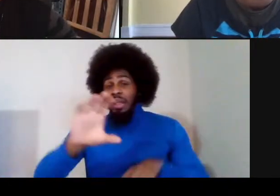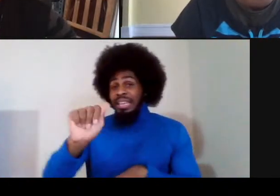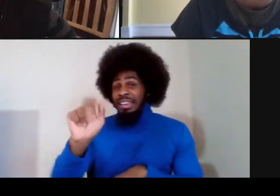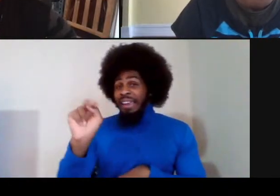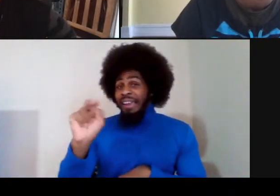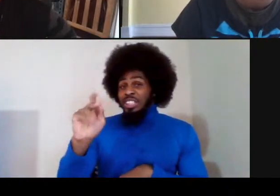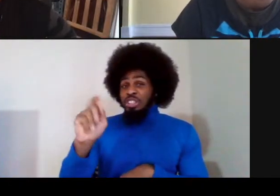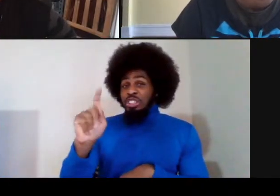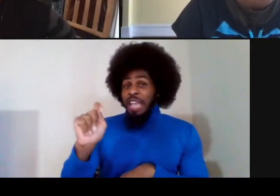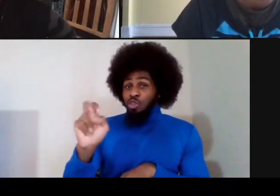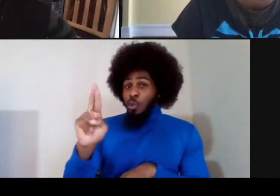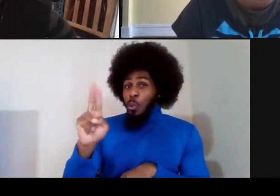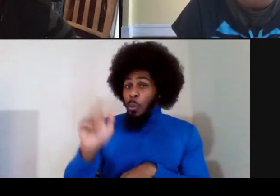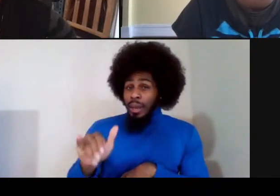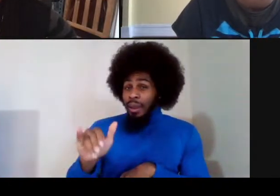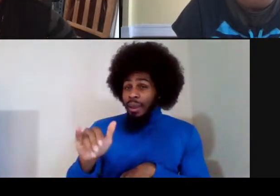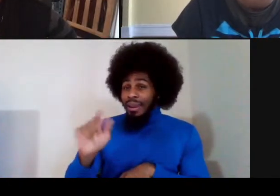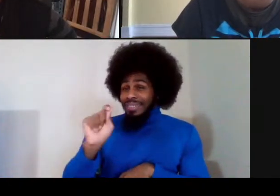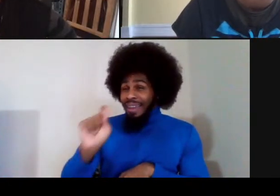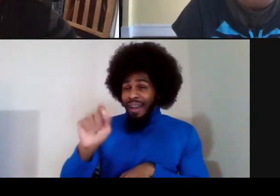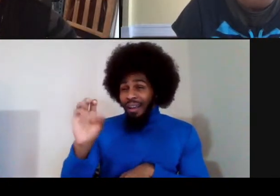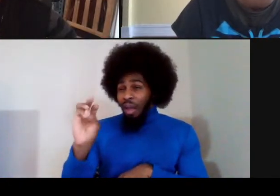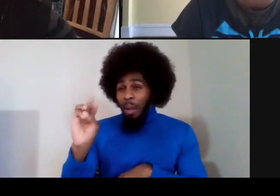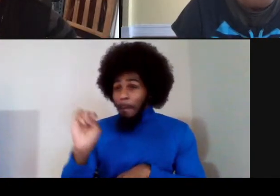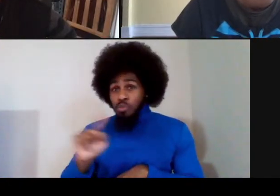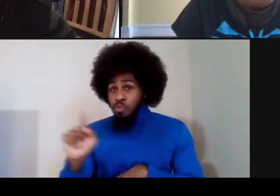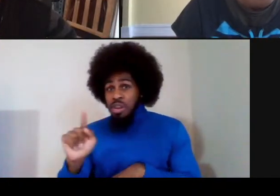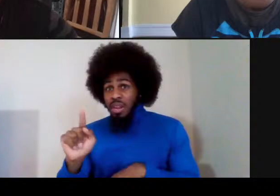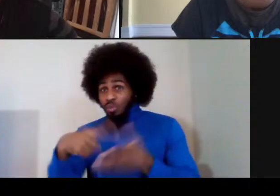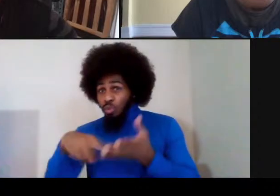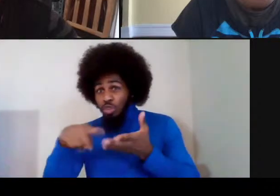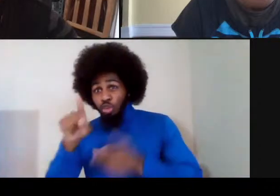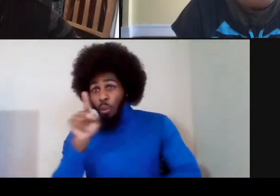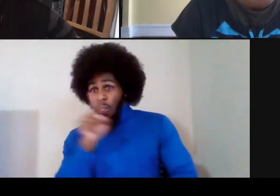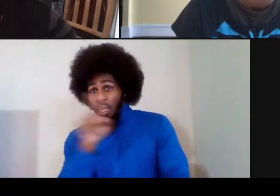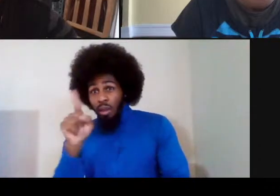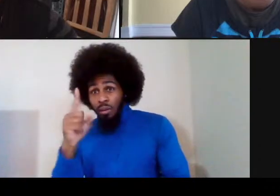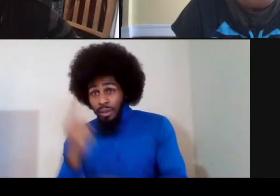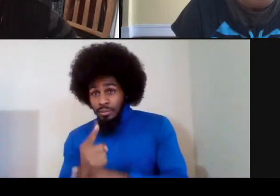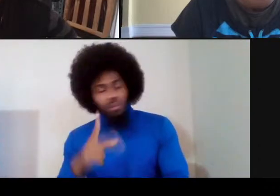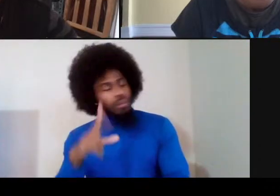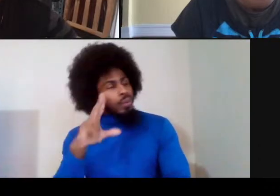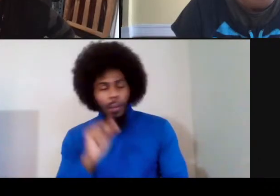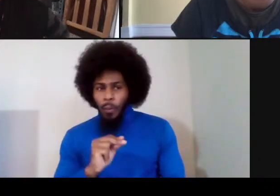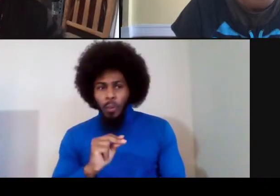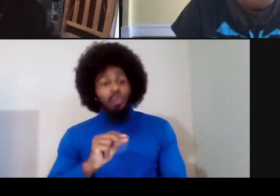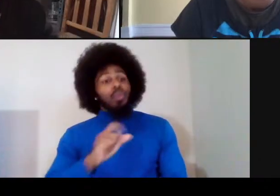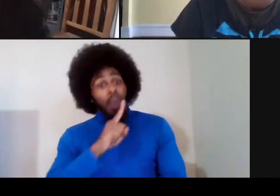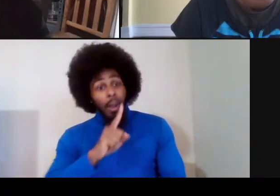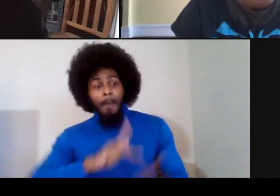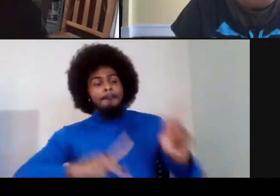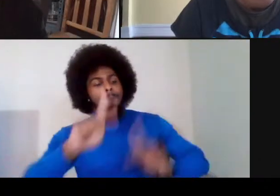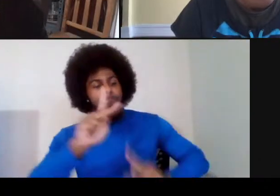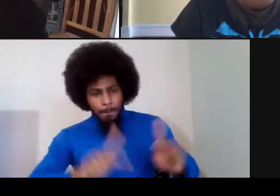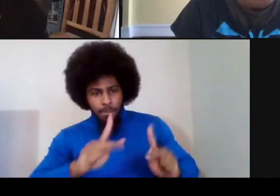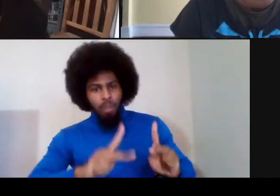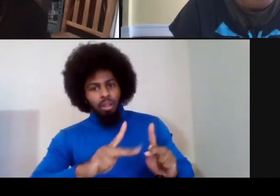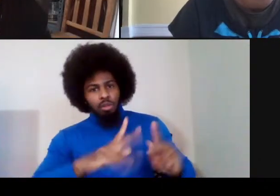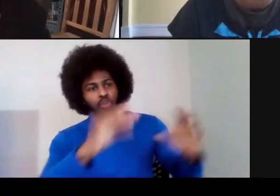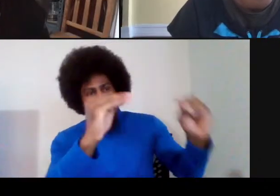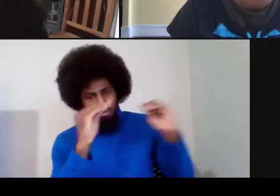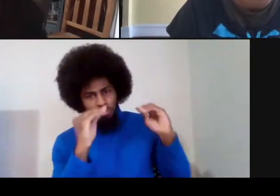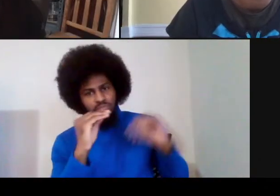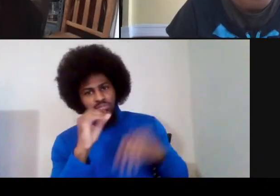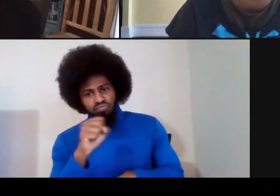All right. Now okay. I'm going to try, but there are no questions in the chat. And of course, I will talk to y'all forever and ever. Amen.